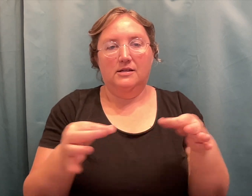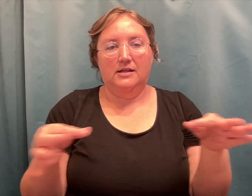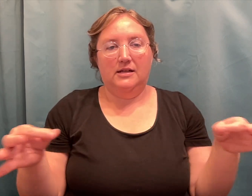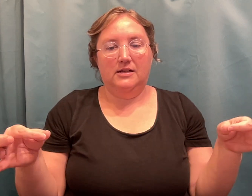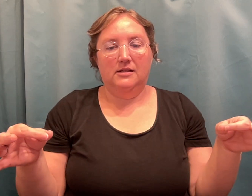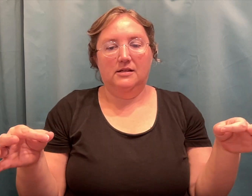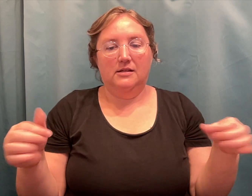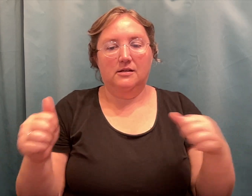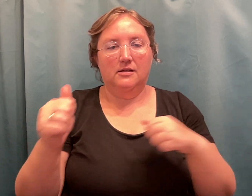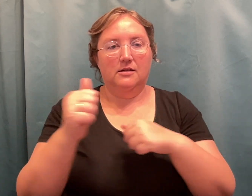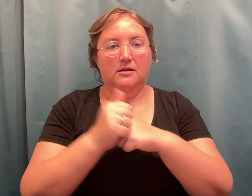sentence